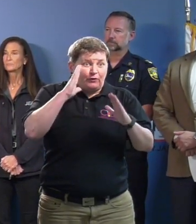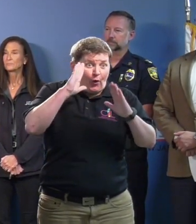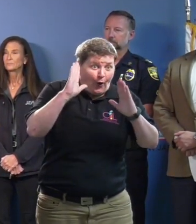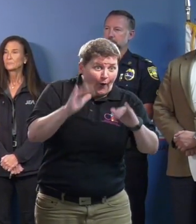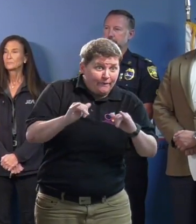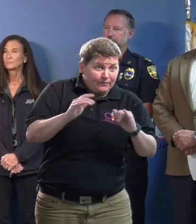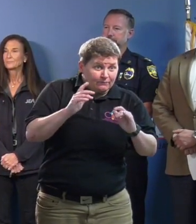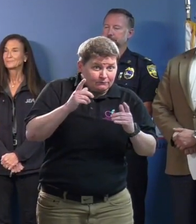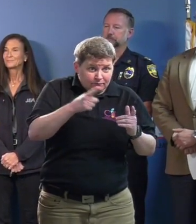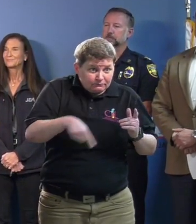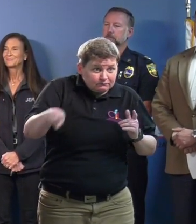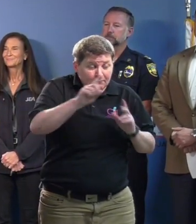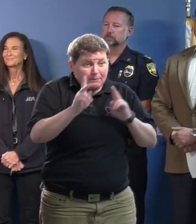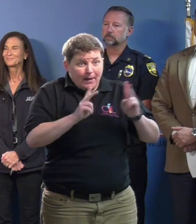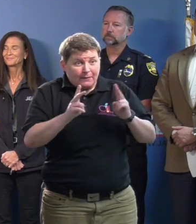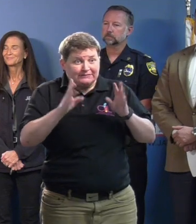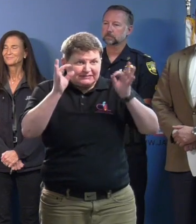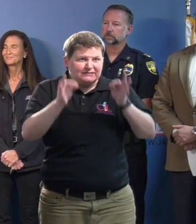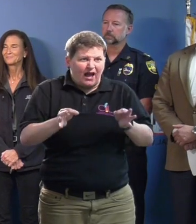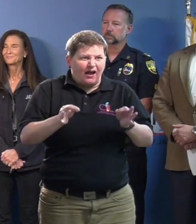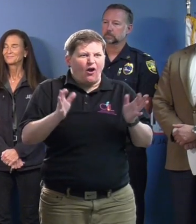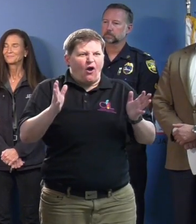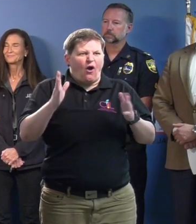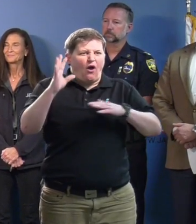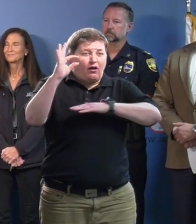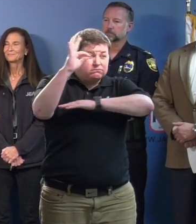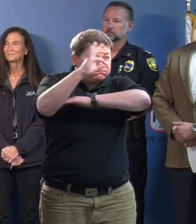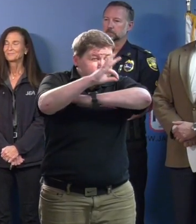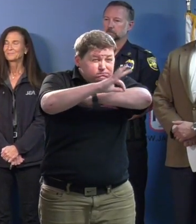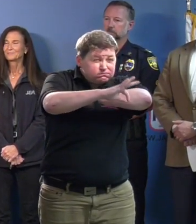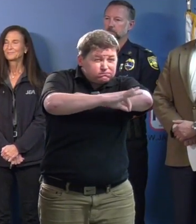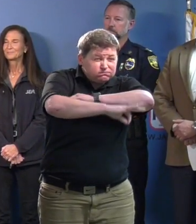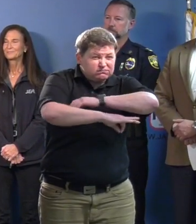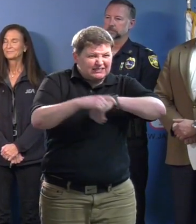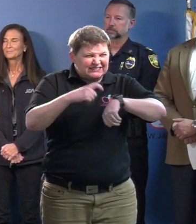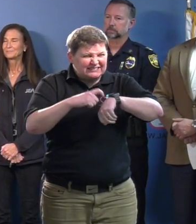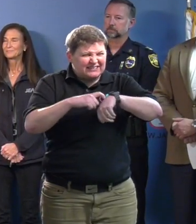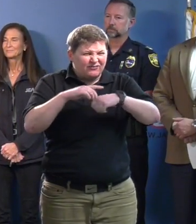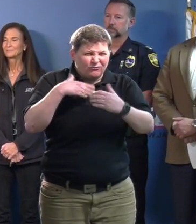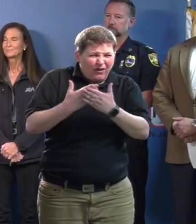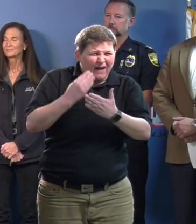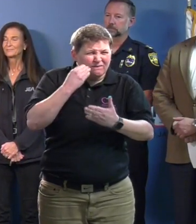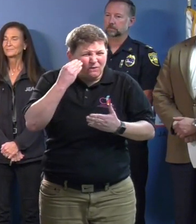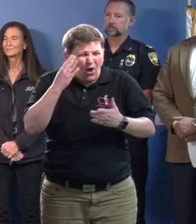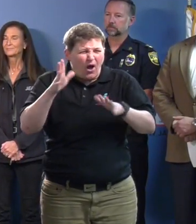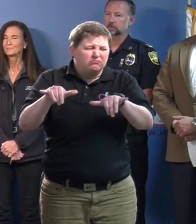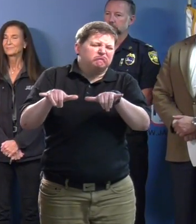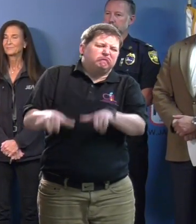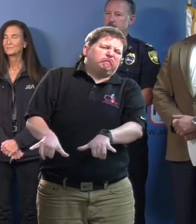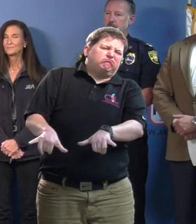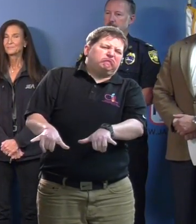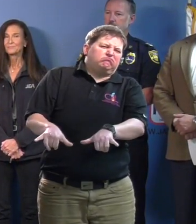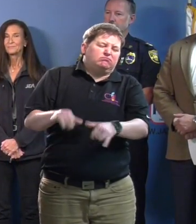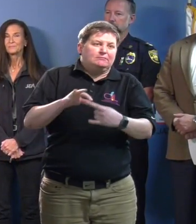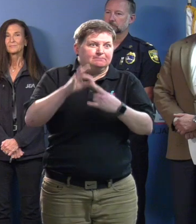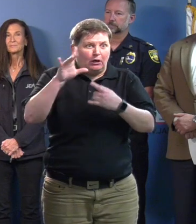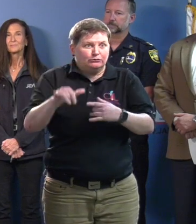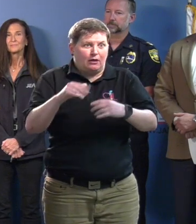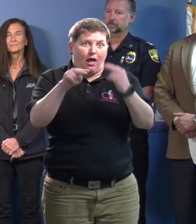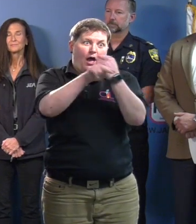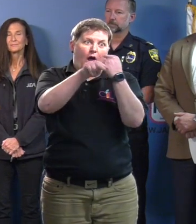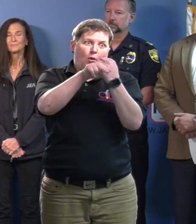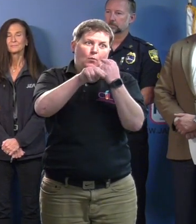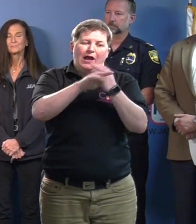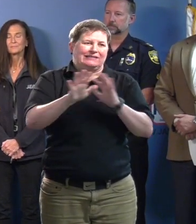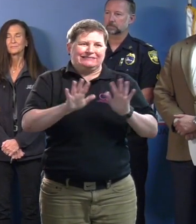getting into evening hours. Go ahead and get home, get off the roads, certainly stay off the interstates if you can, and there's